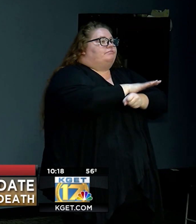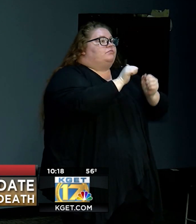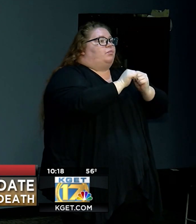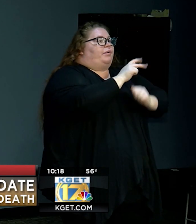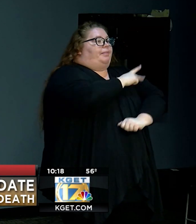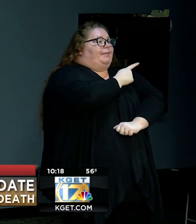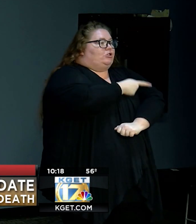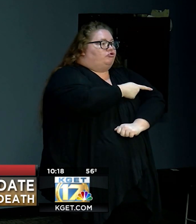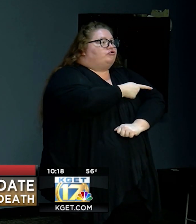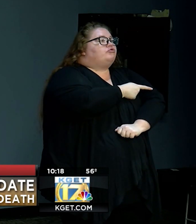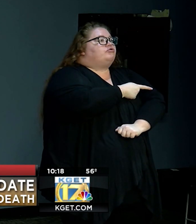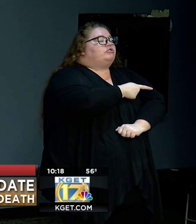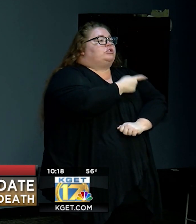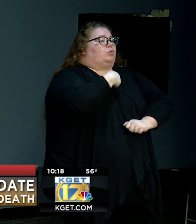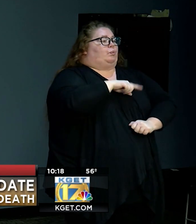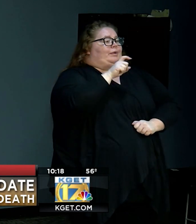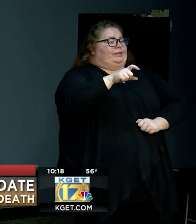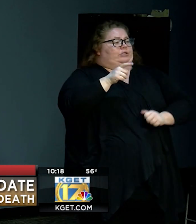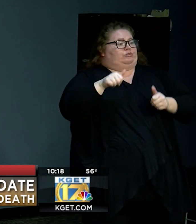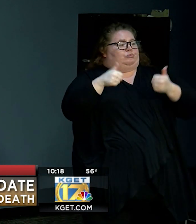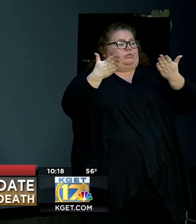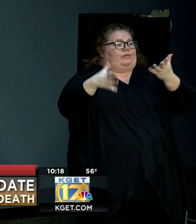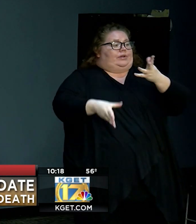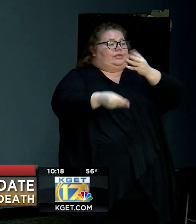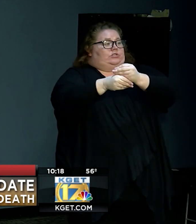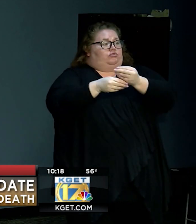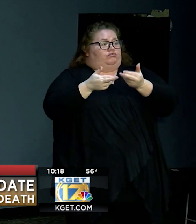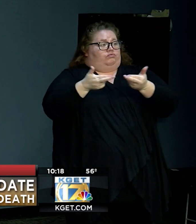to provide additional resources.